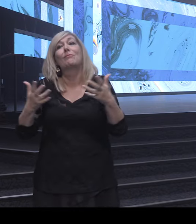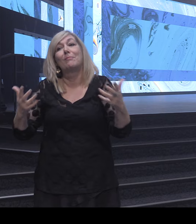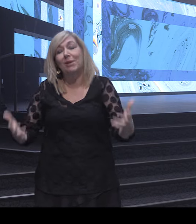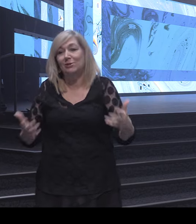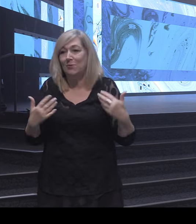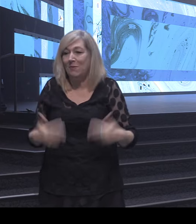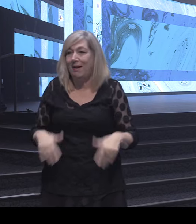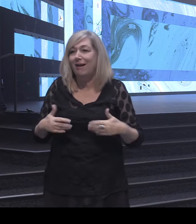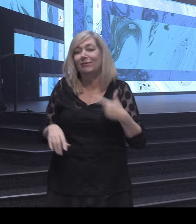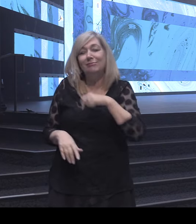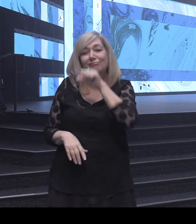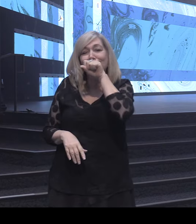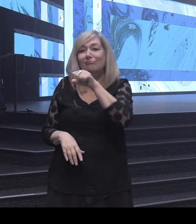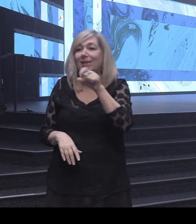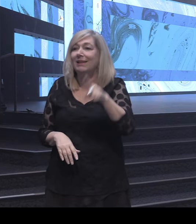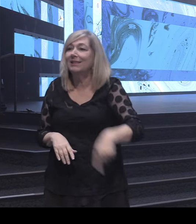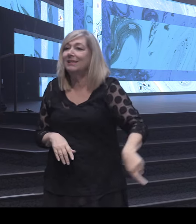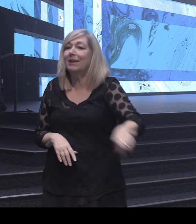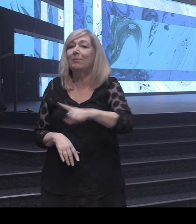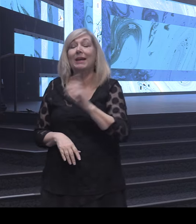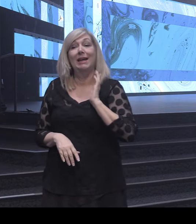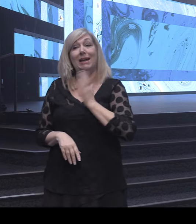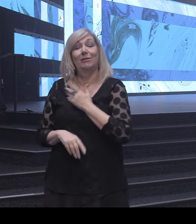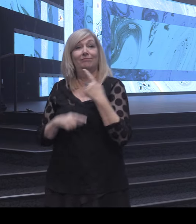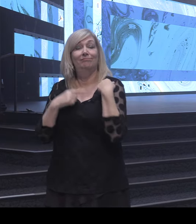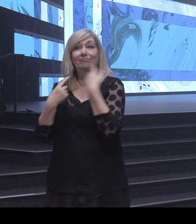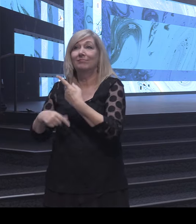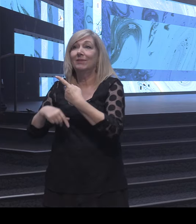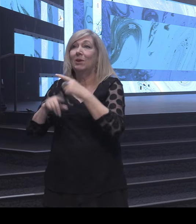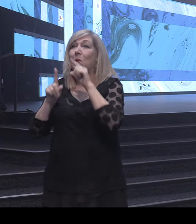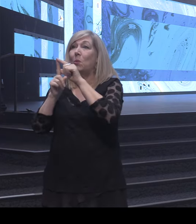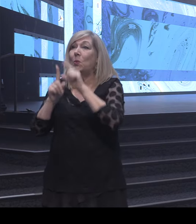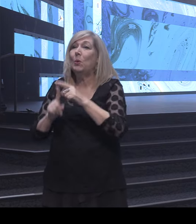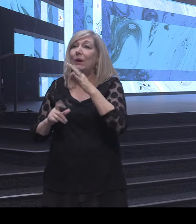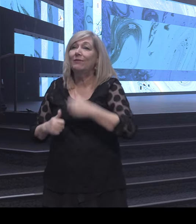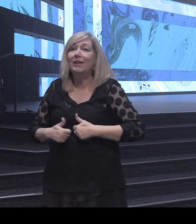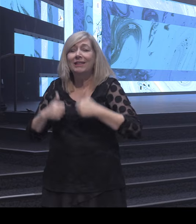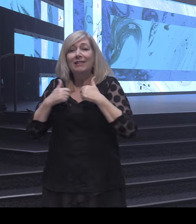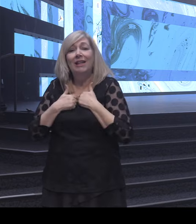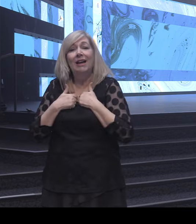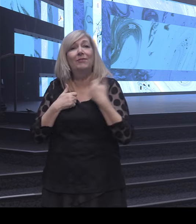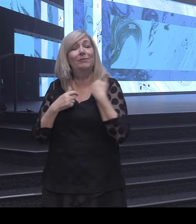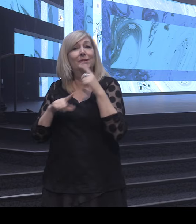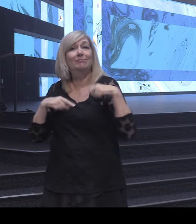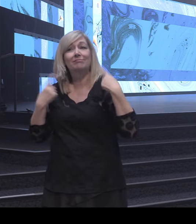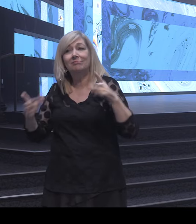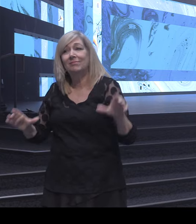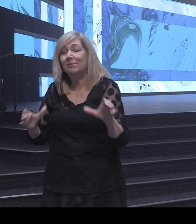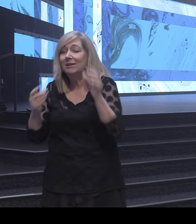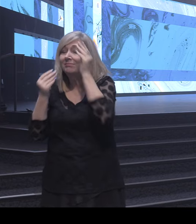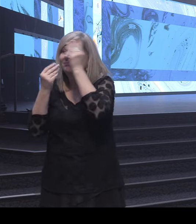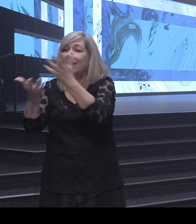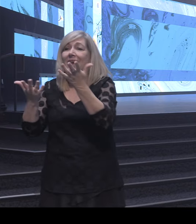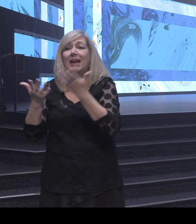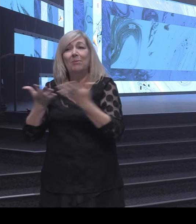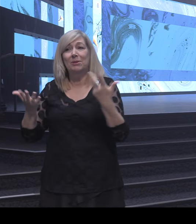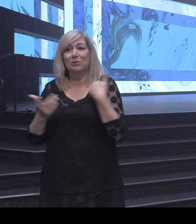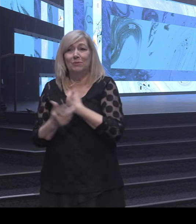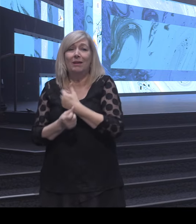And as a representative of Word of Life and our movement, I have no words to say how much we love you, how much we appreciate